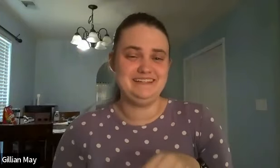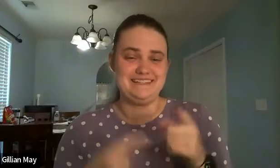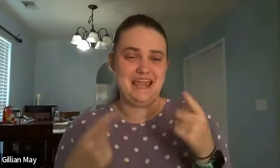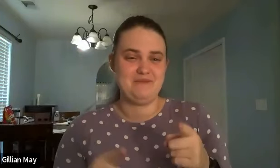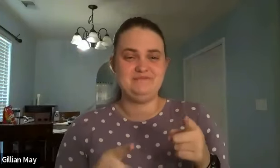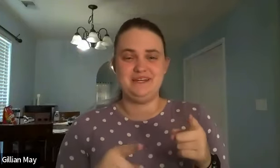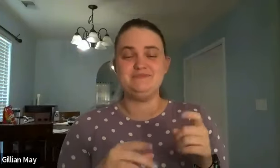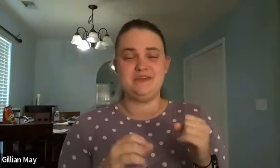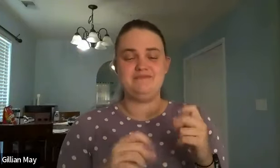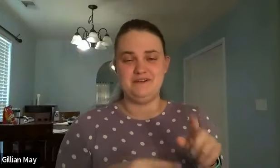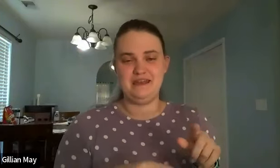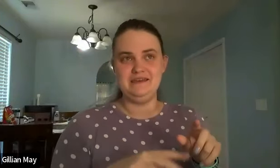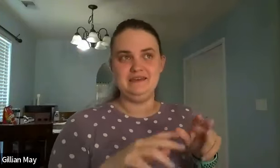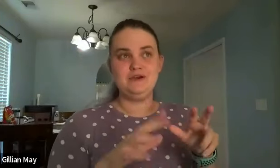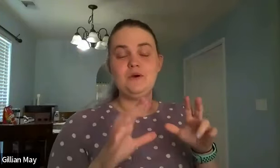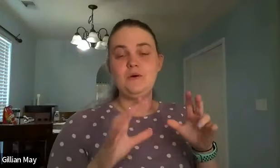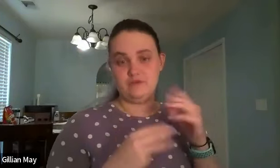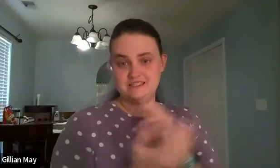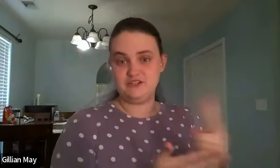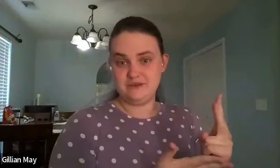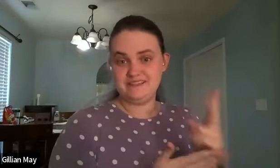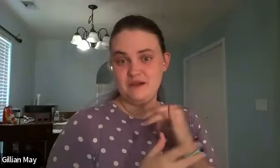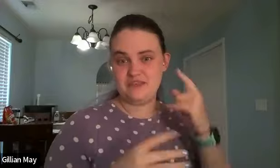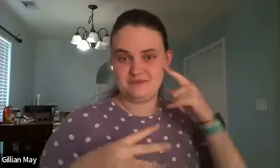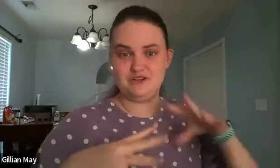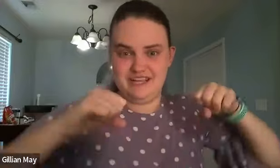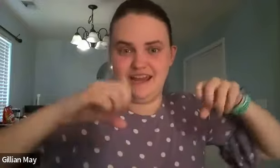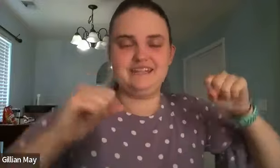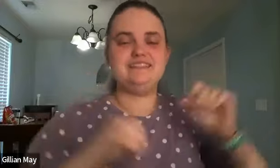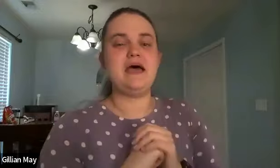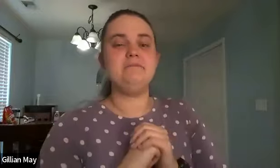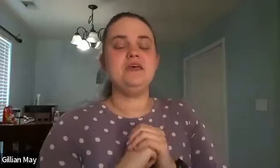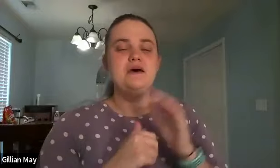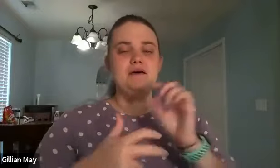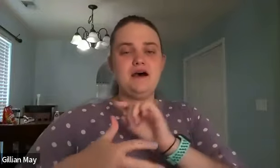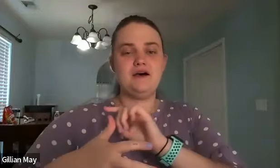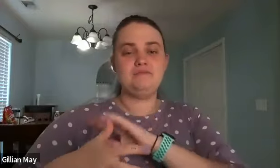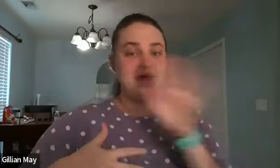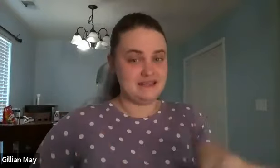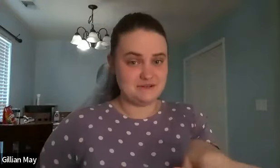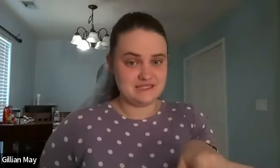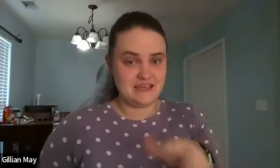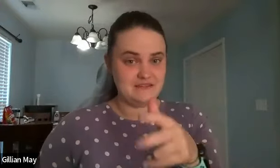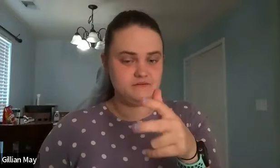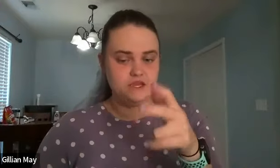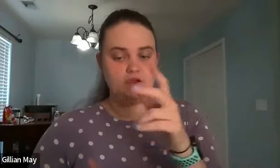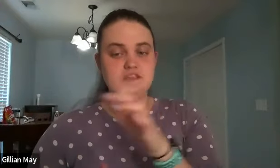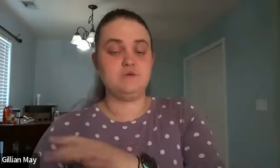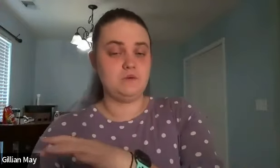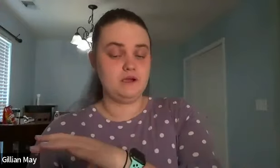doesn't happen, but it's been a very crazy 2 weeks. So I think I'm starting to kind of get into that. But as I was saying, there is the one way where